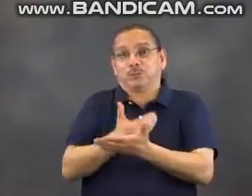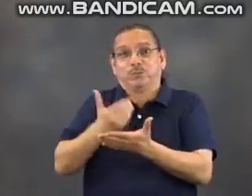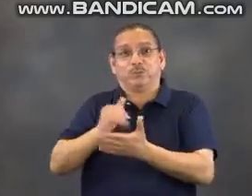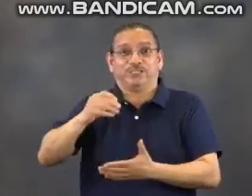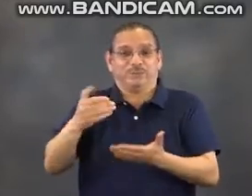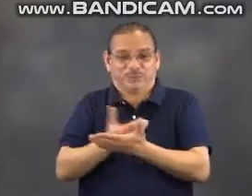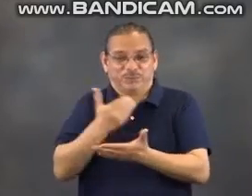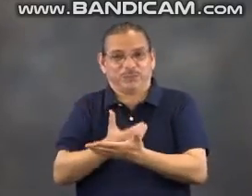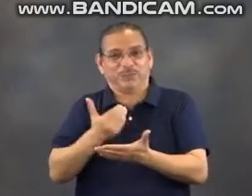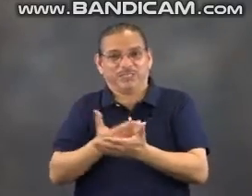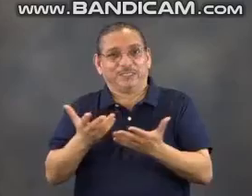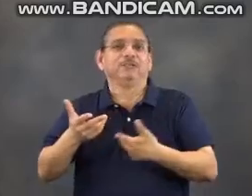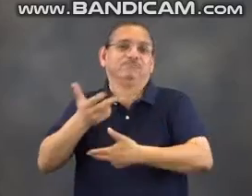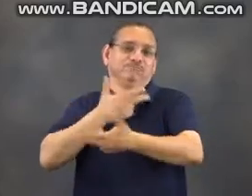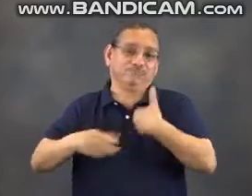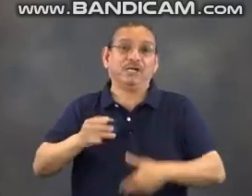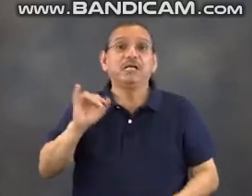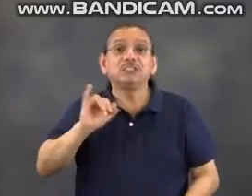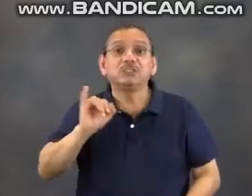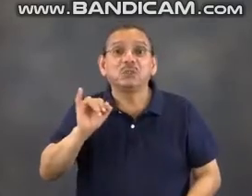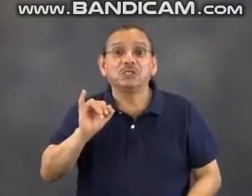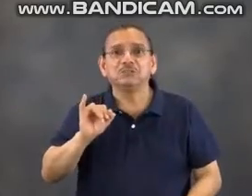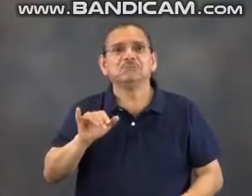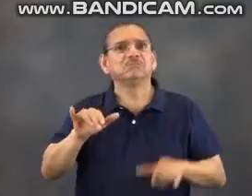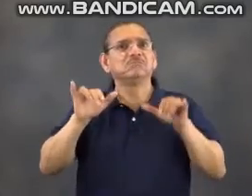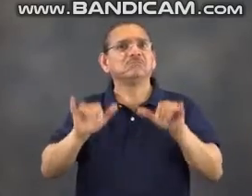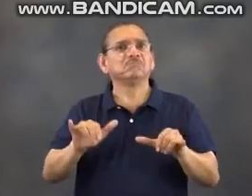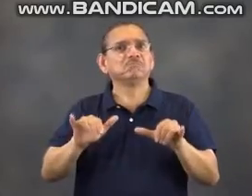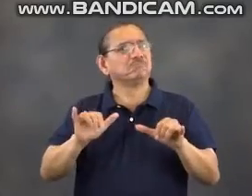The RV is 75 years old. The